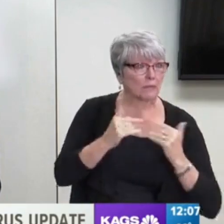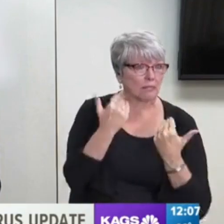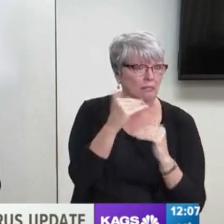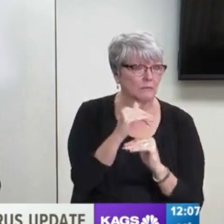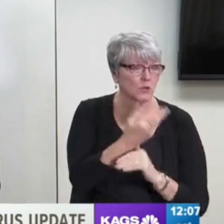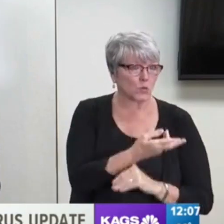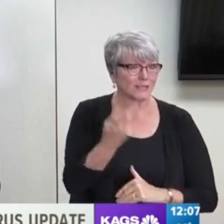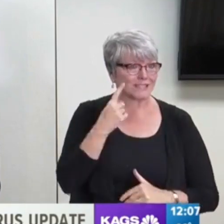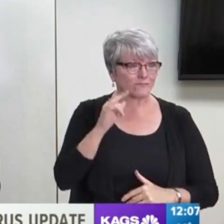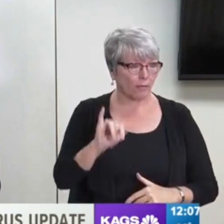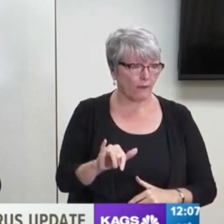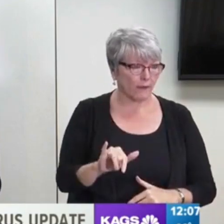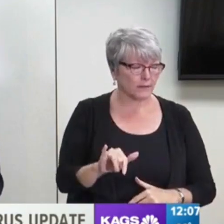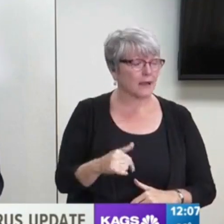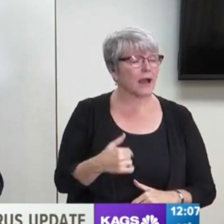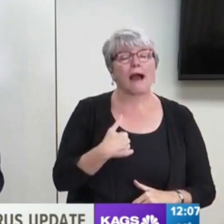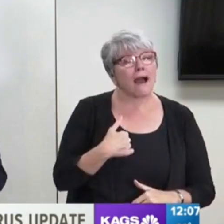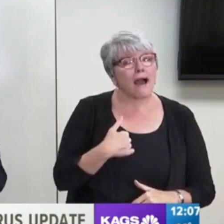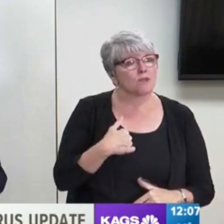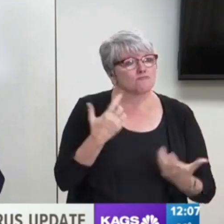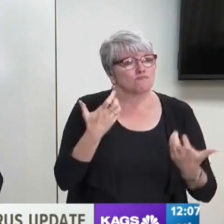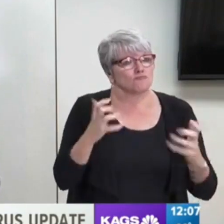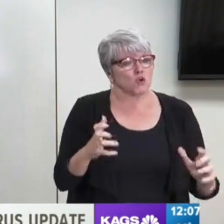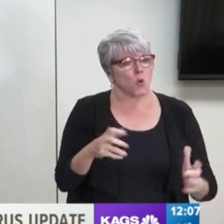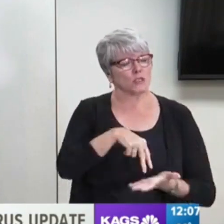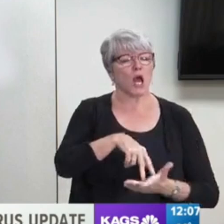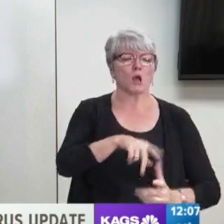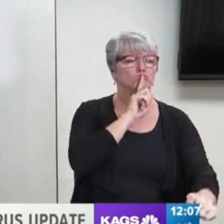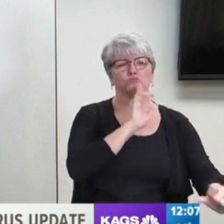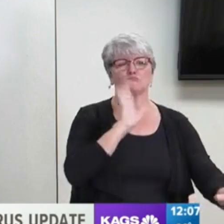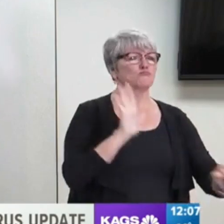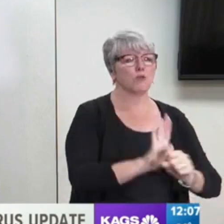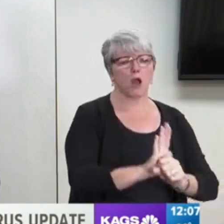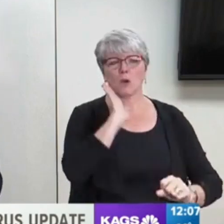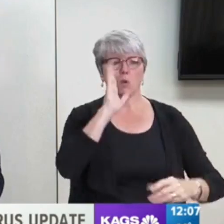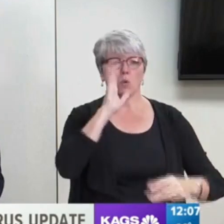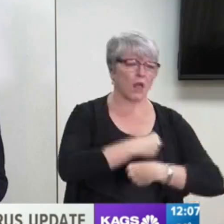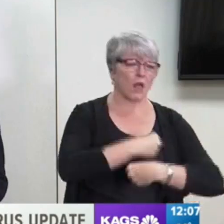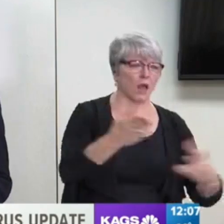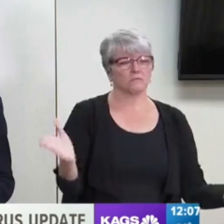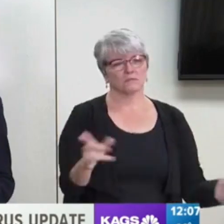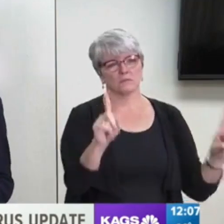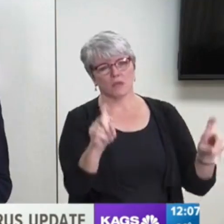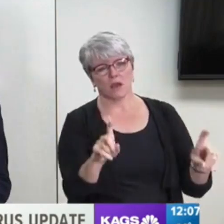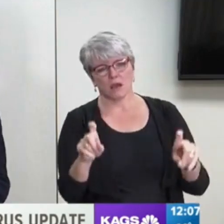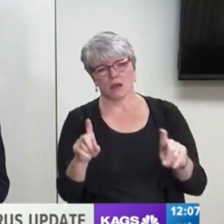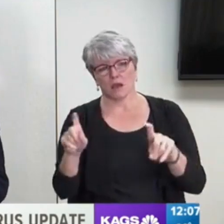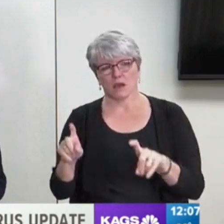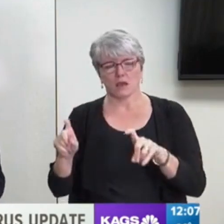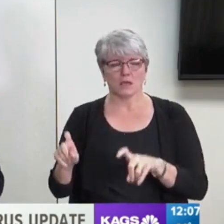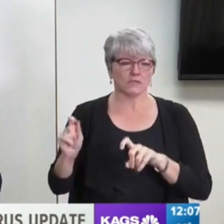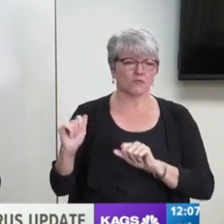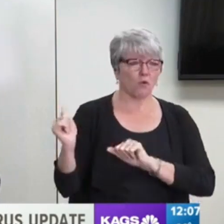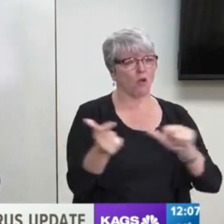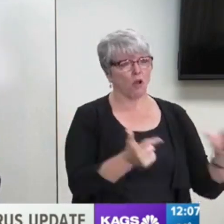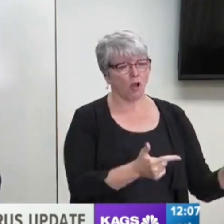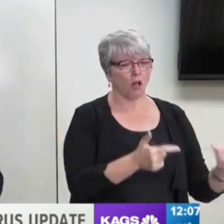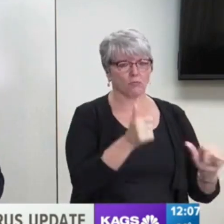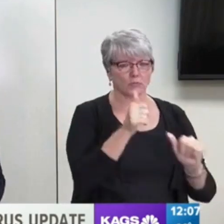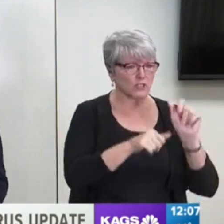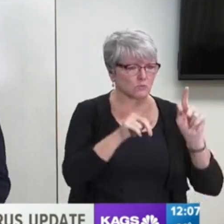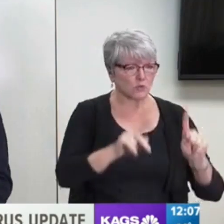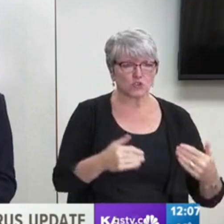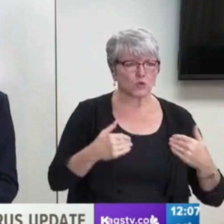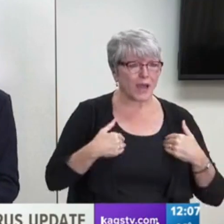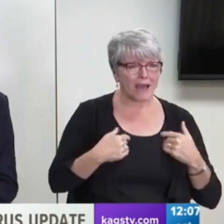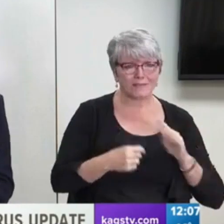those. I do not want to stand here and promise that we are going to have testing available for every person